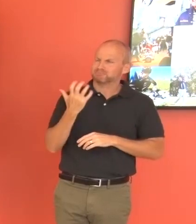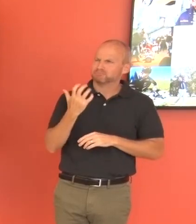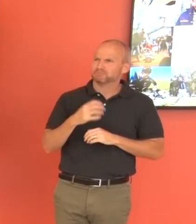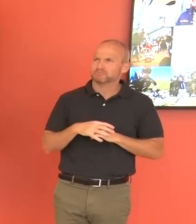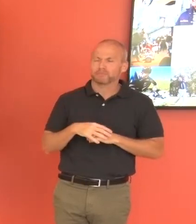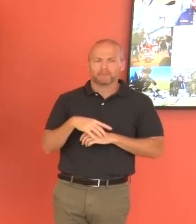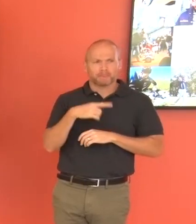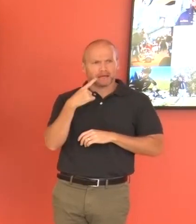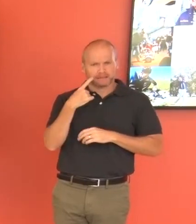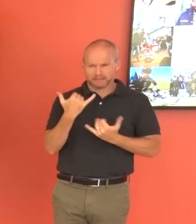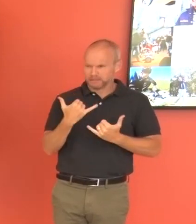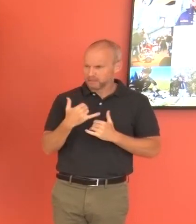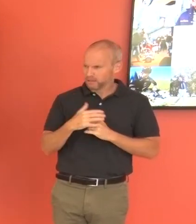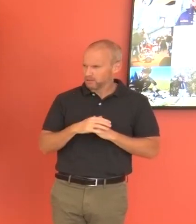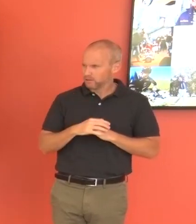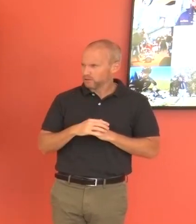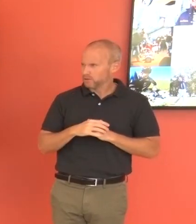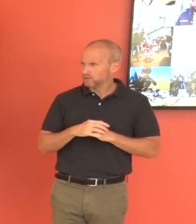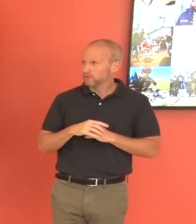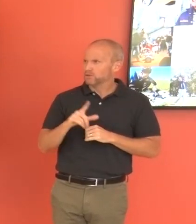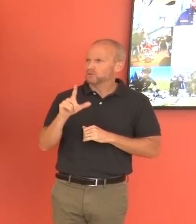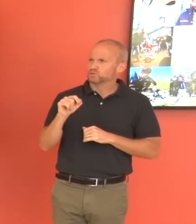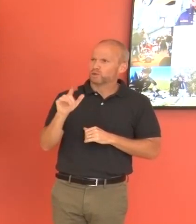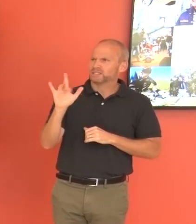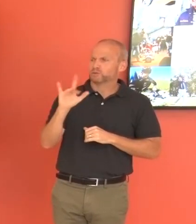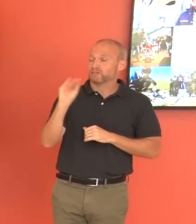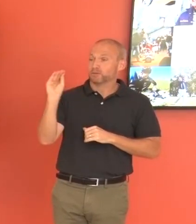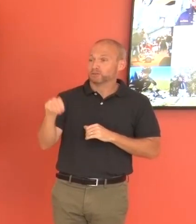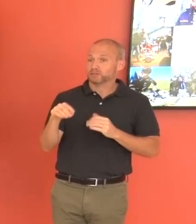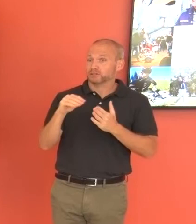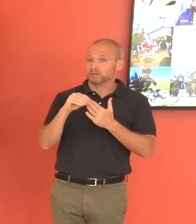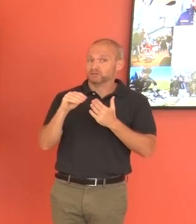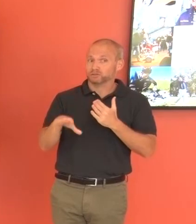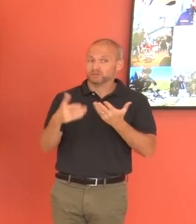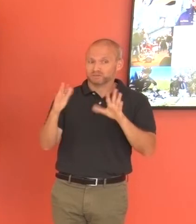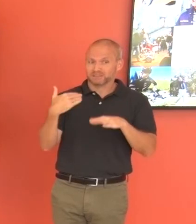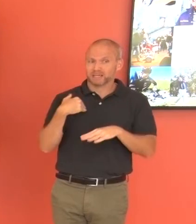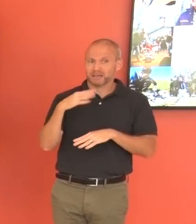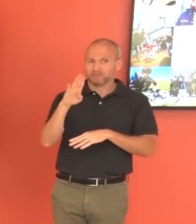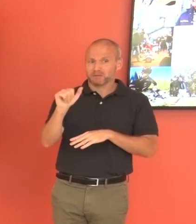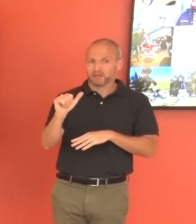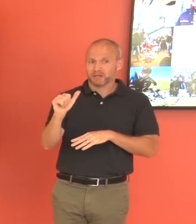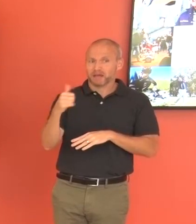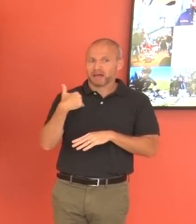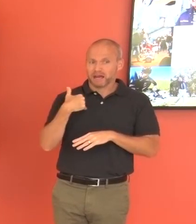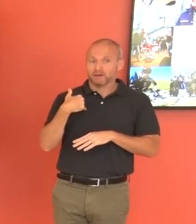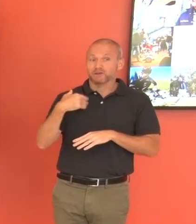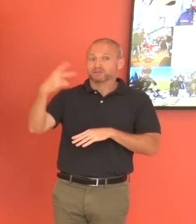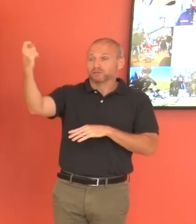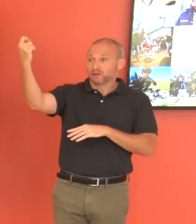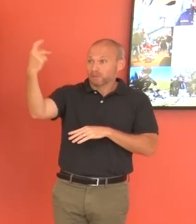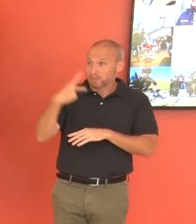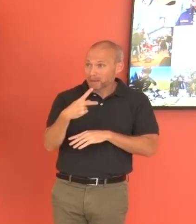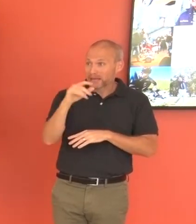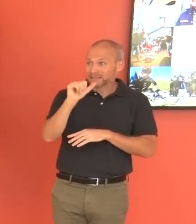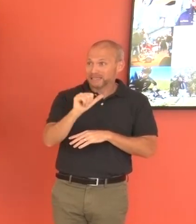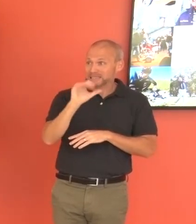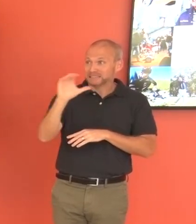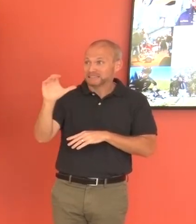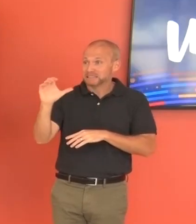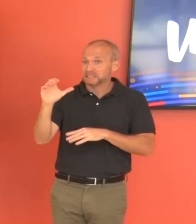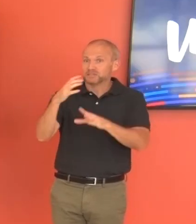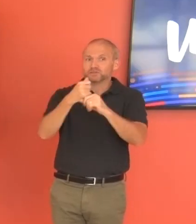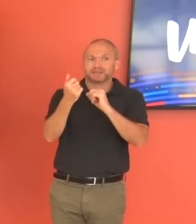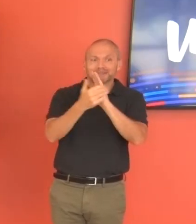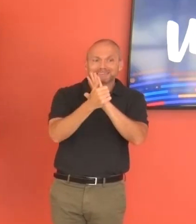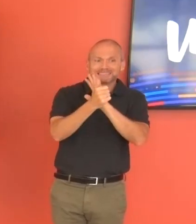to 20 to 25% of our students already have bachelor's degrees. They're coming back to ACC to get the